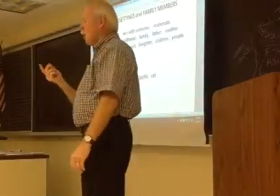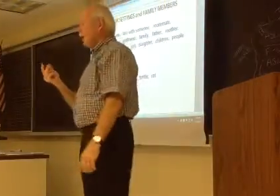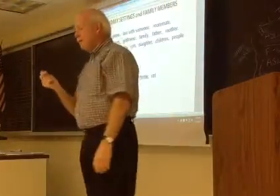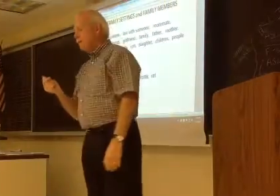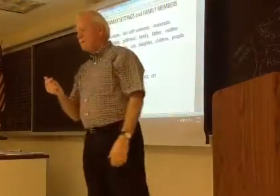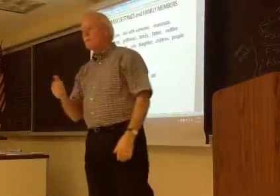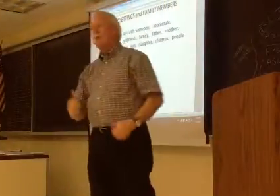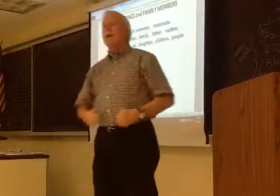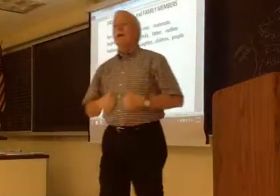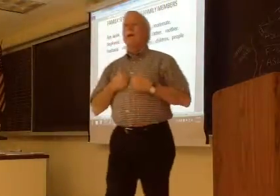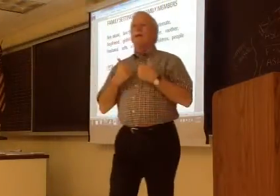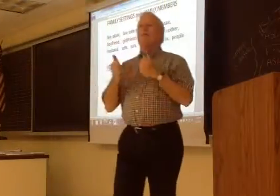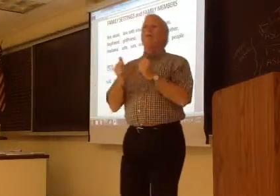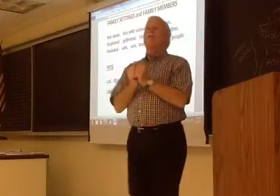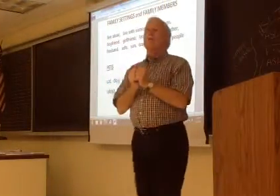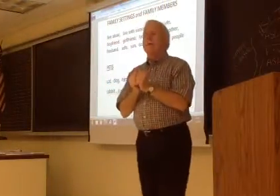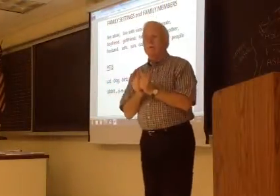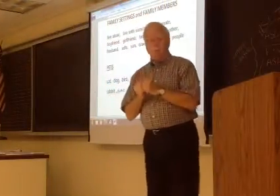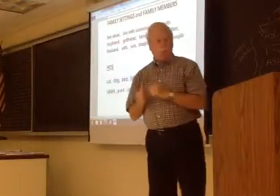dog. Live with.